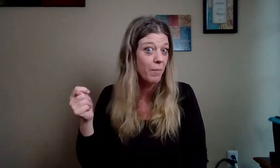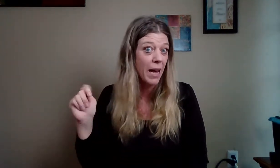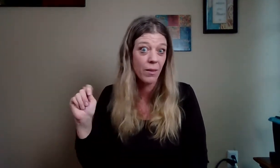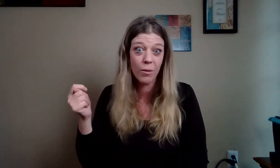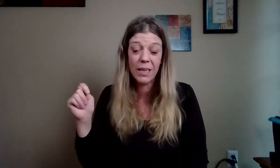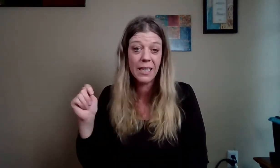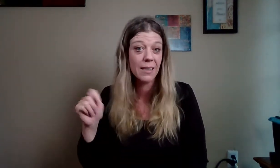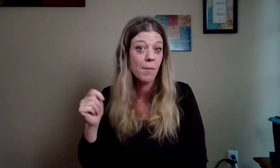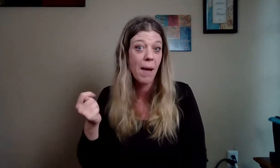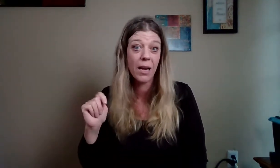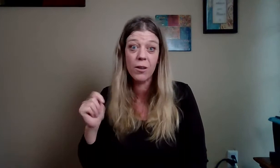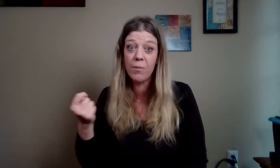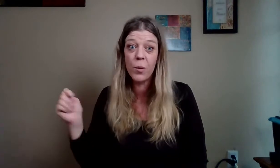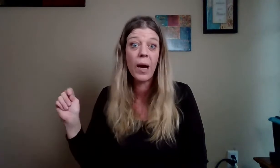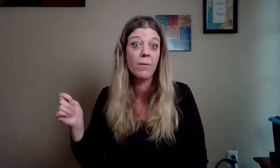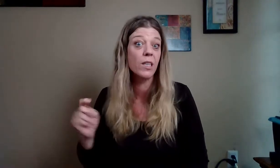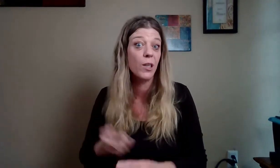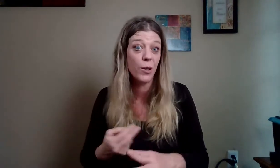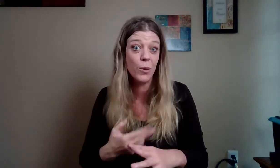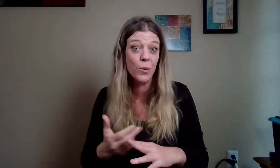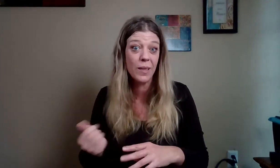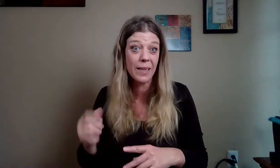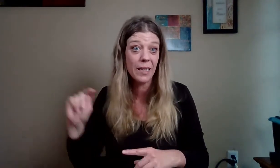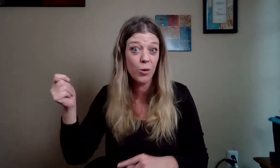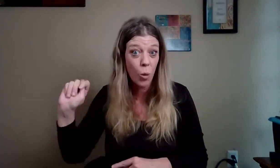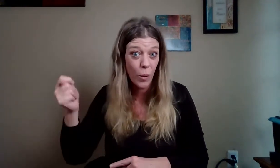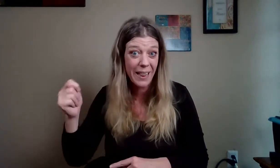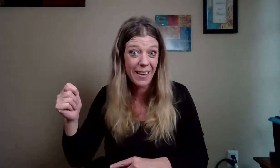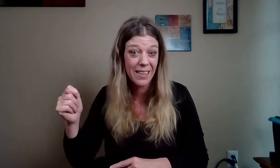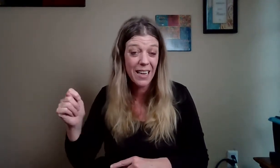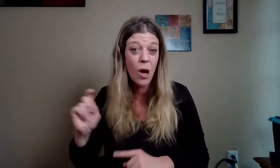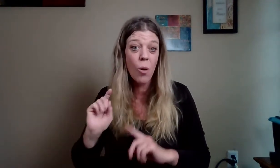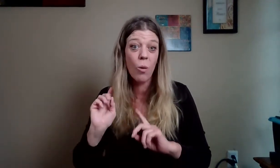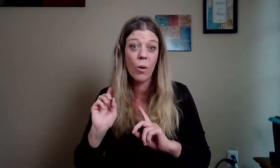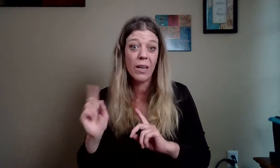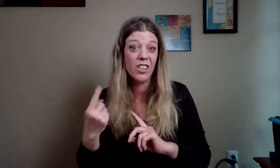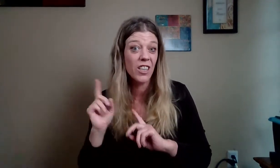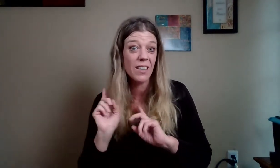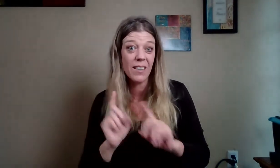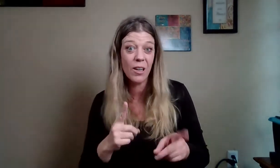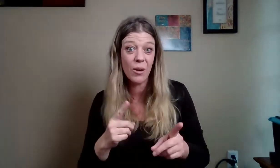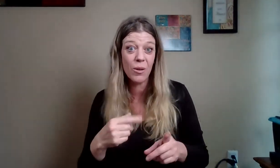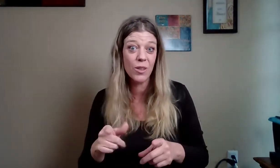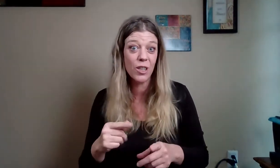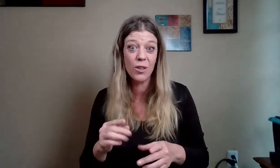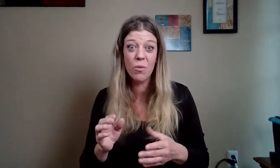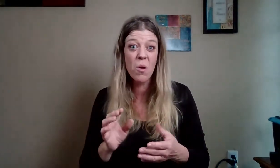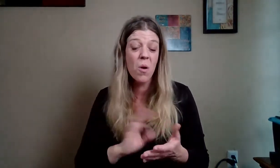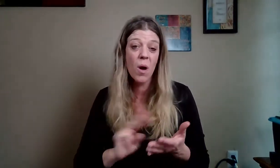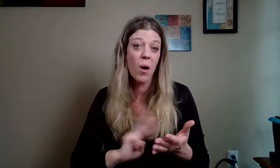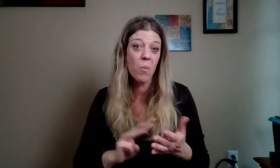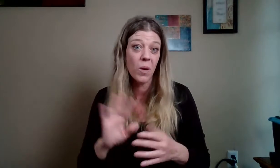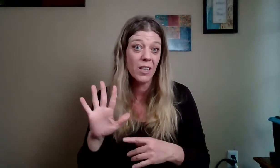the bathroom. It doesn't matter if you have to use the toilet or just go to wash